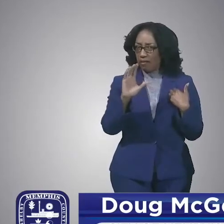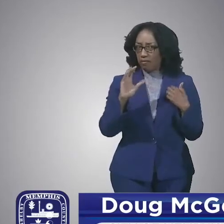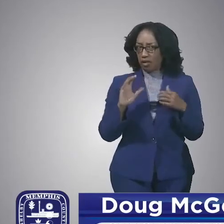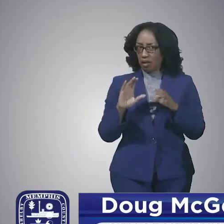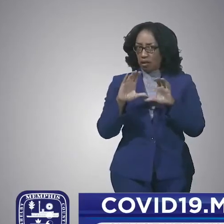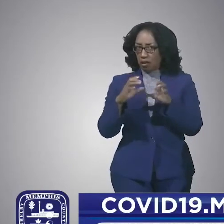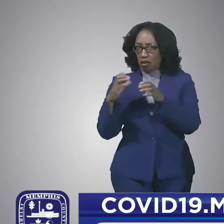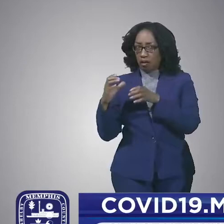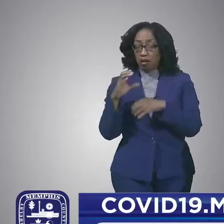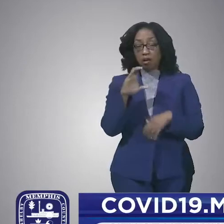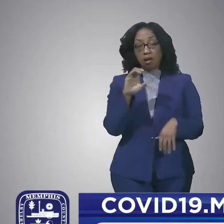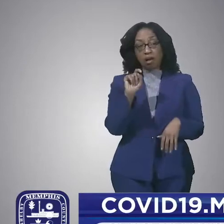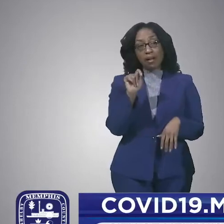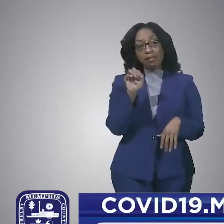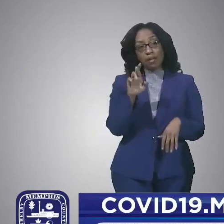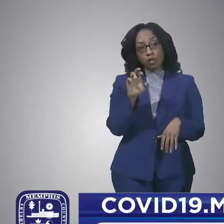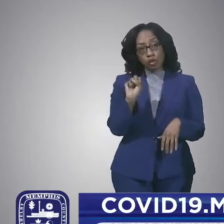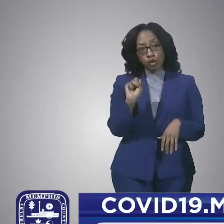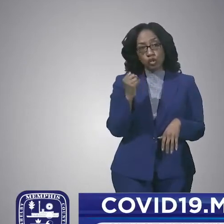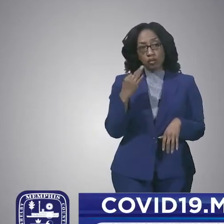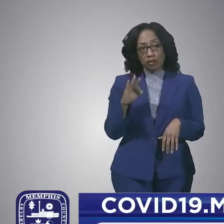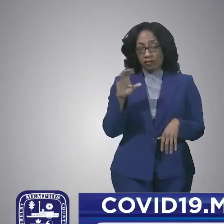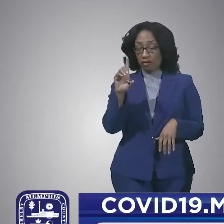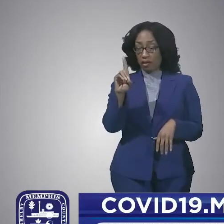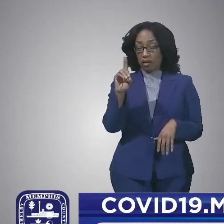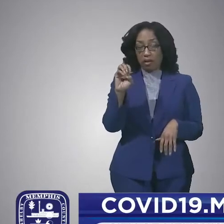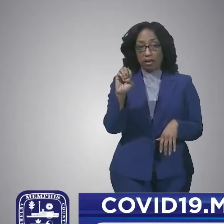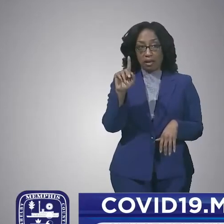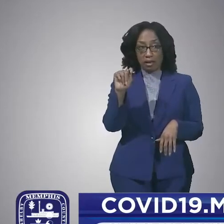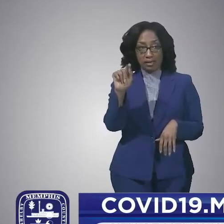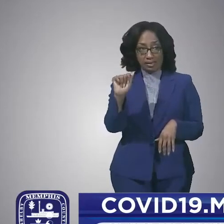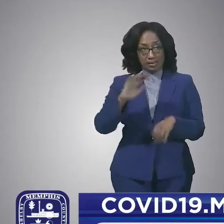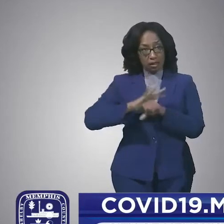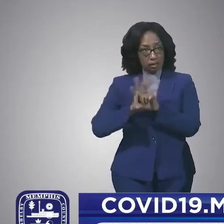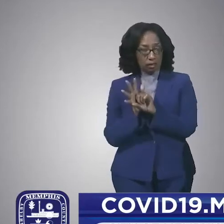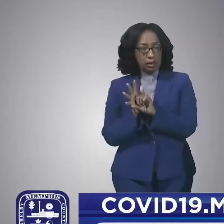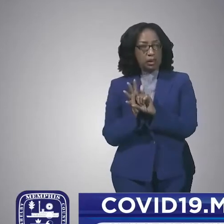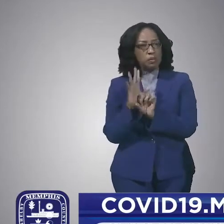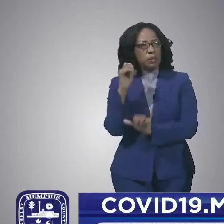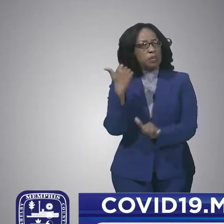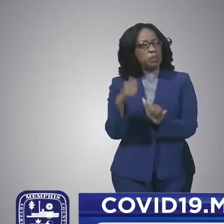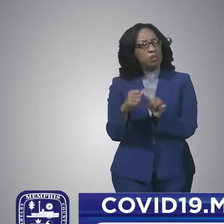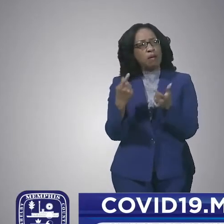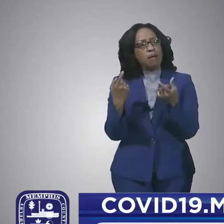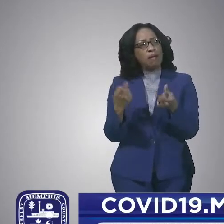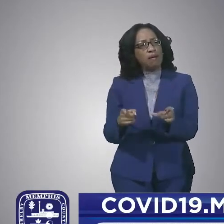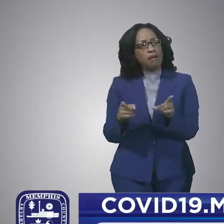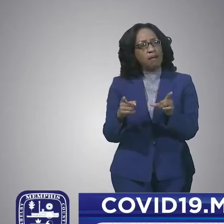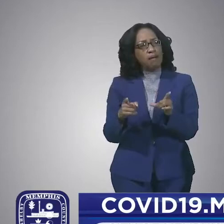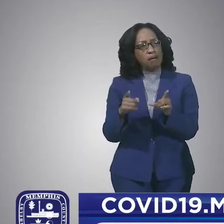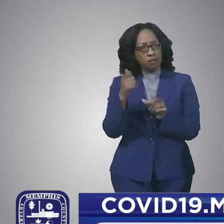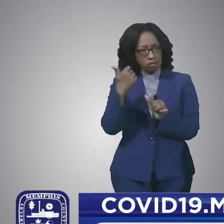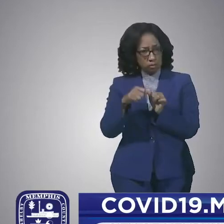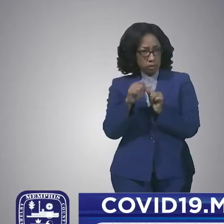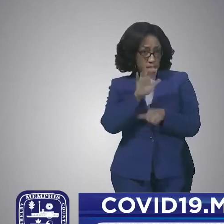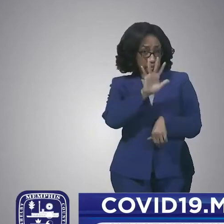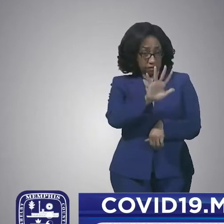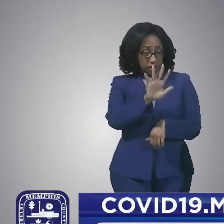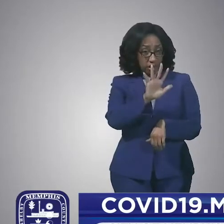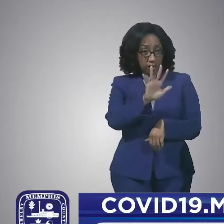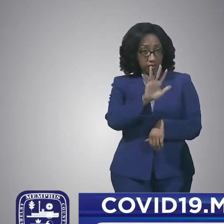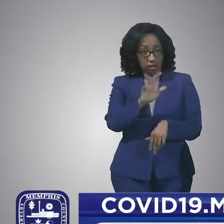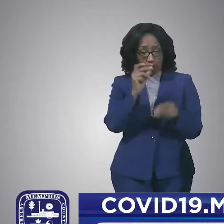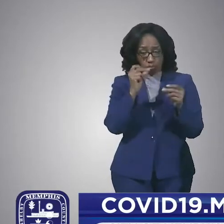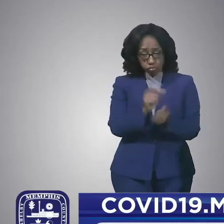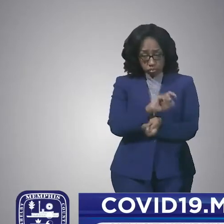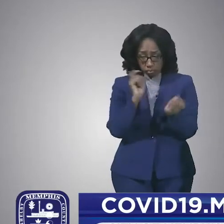30 cases a day, but we had 5 clusters of Delta. And you'll recall what happened when we had those 5 clusters. Suddenly they